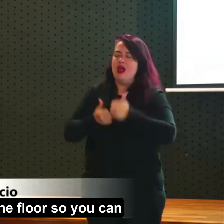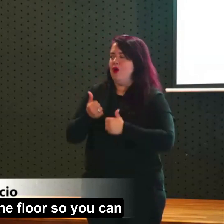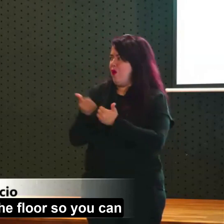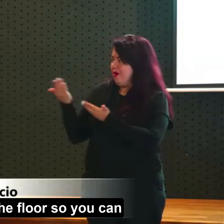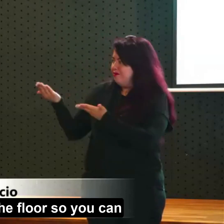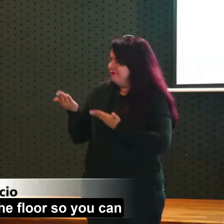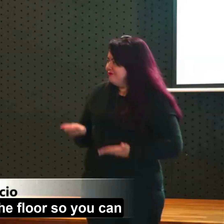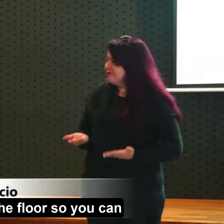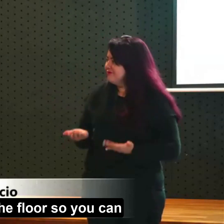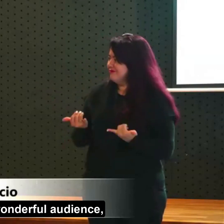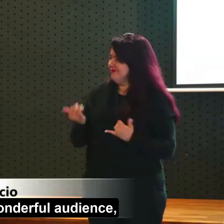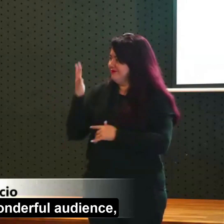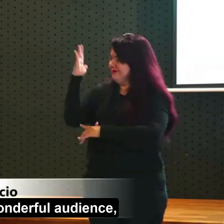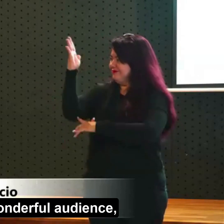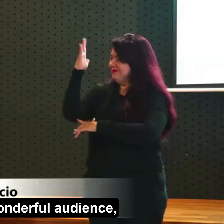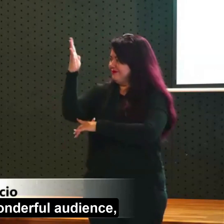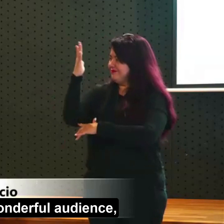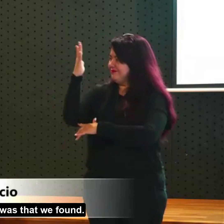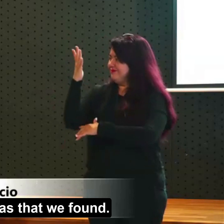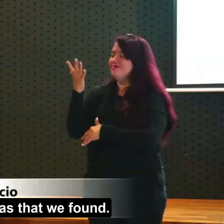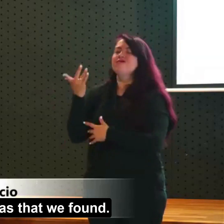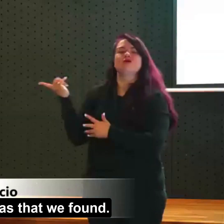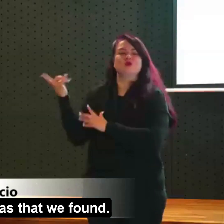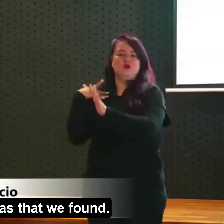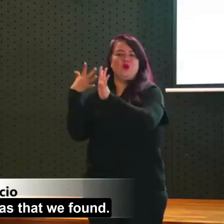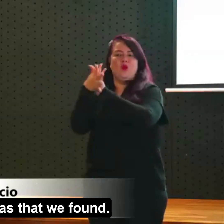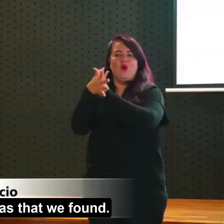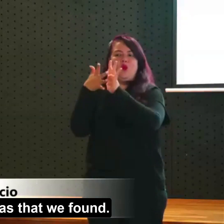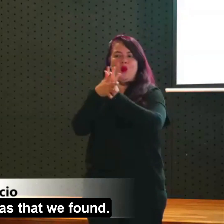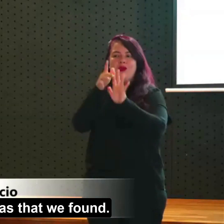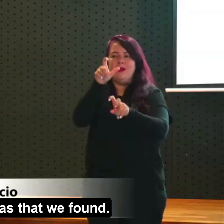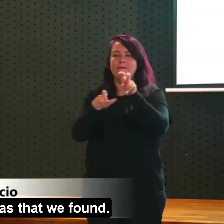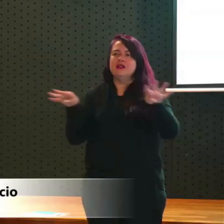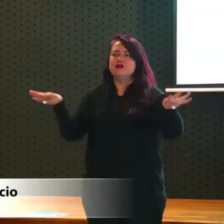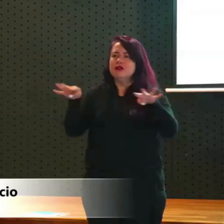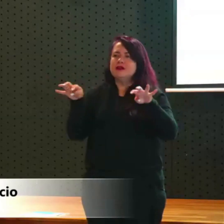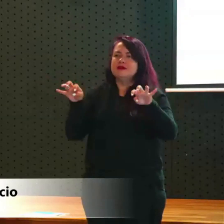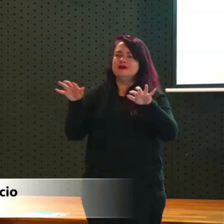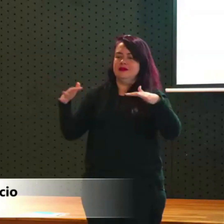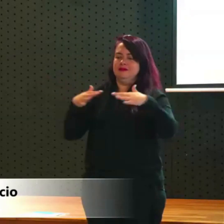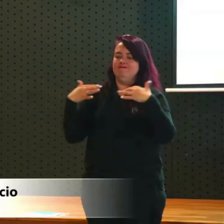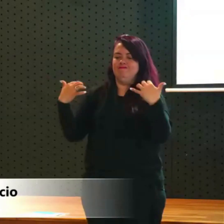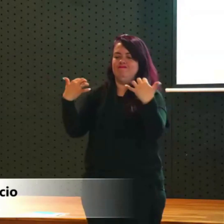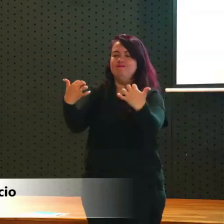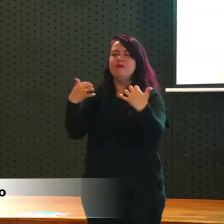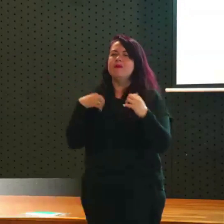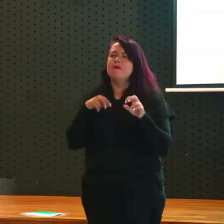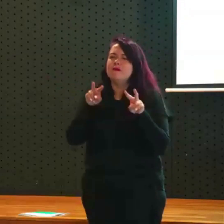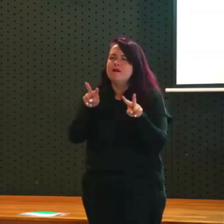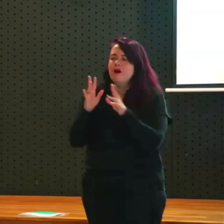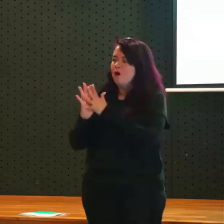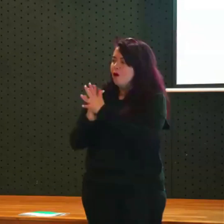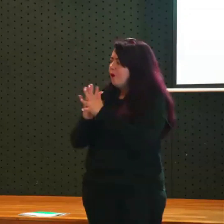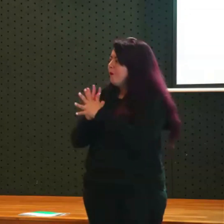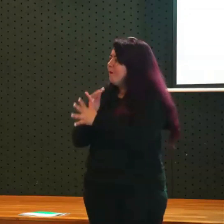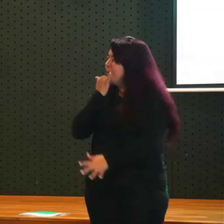You have the floor so you can tell this wonderful audience what it was that we found.